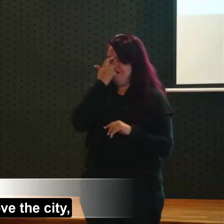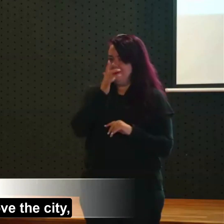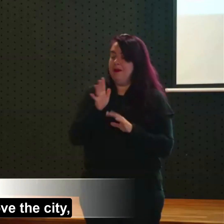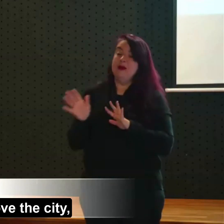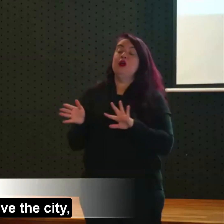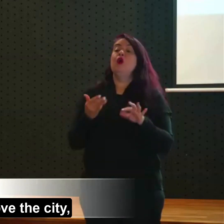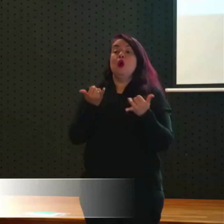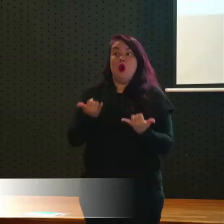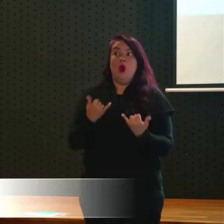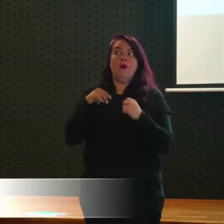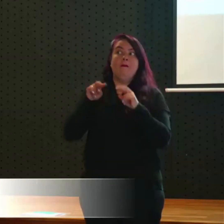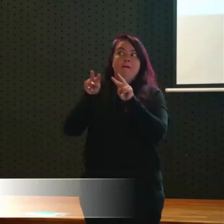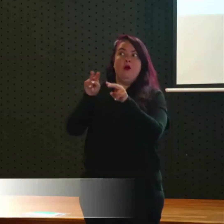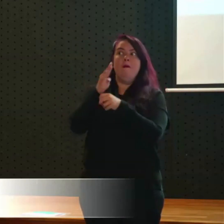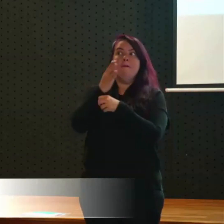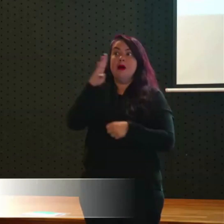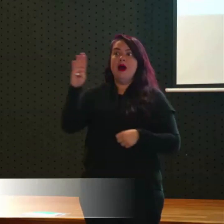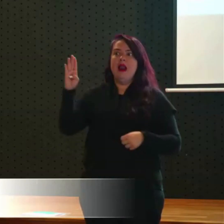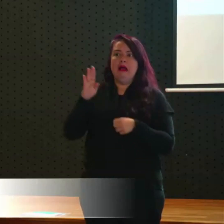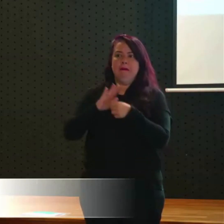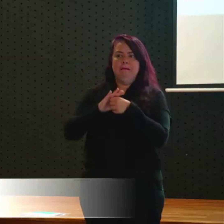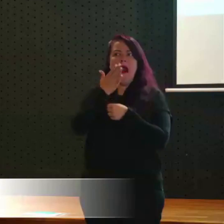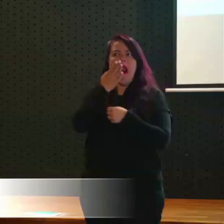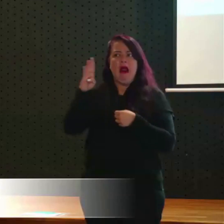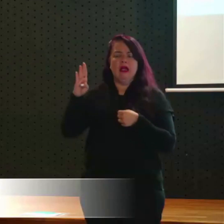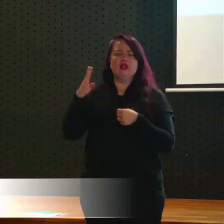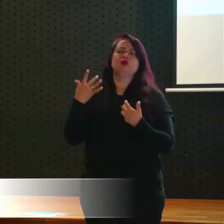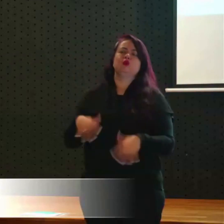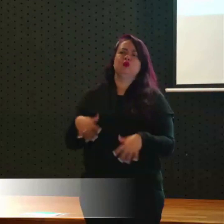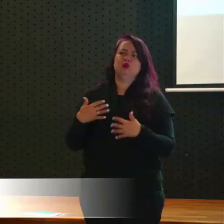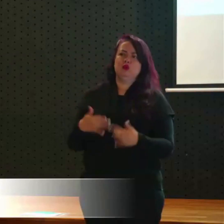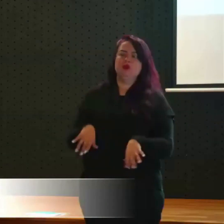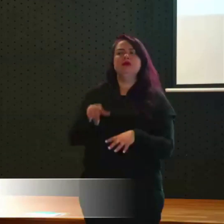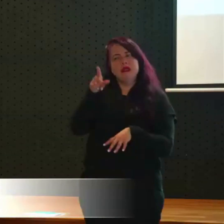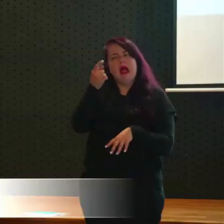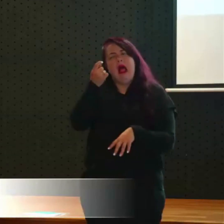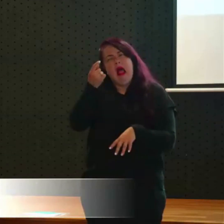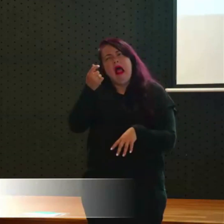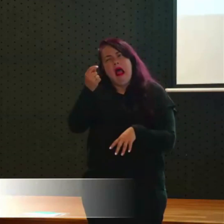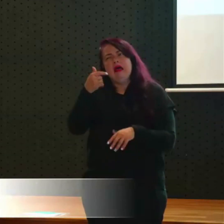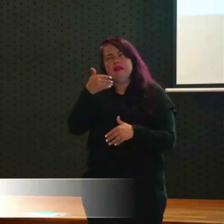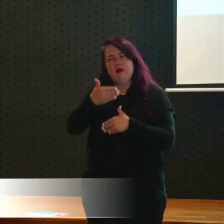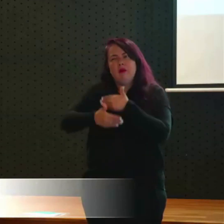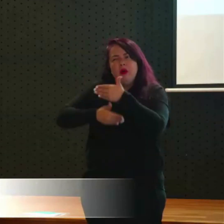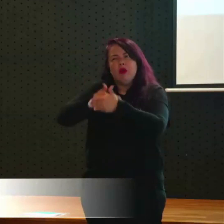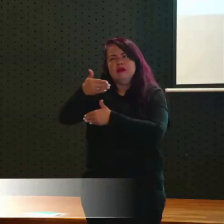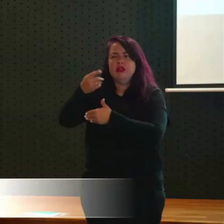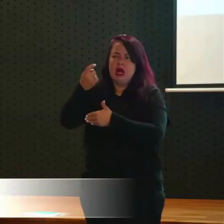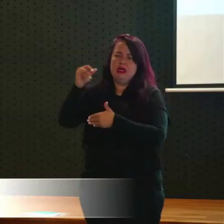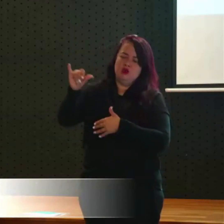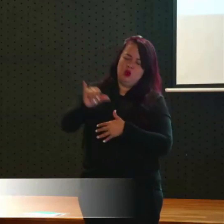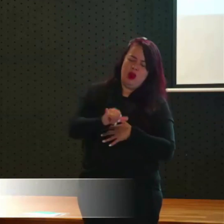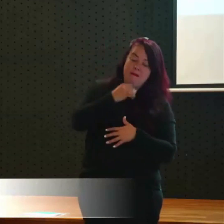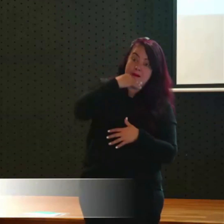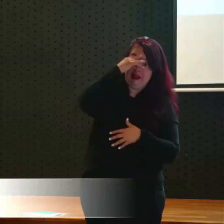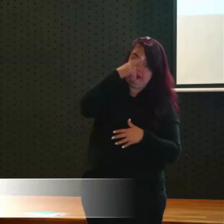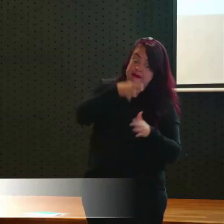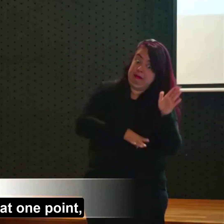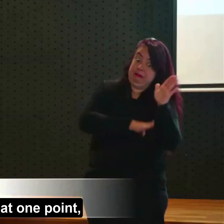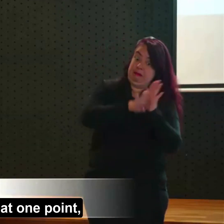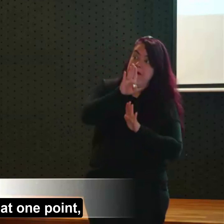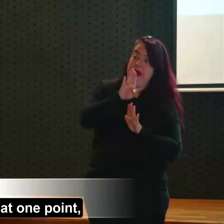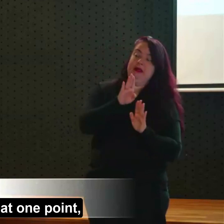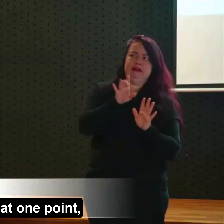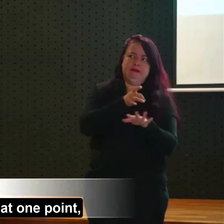Barranquilla. I love the city, but Barranquilla needs to follow the way of Medellín. Medellín is